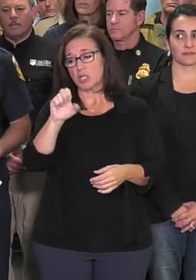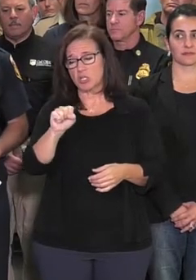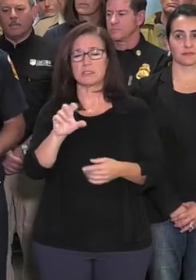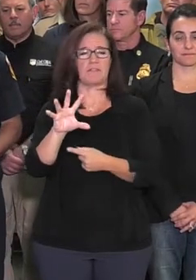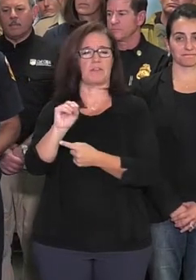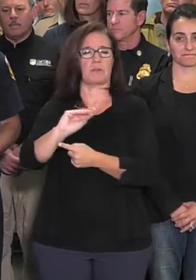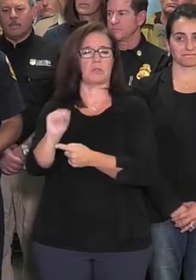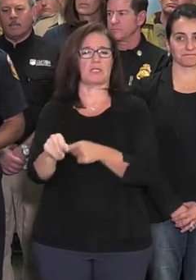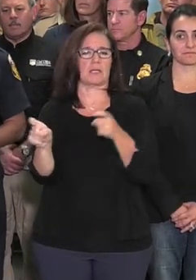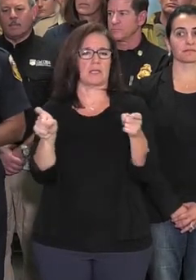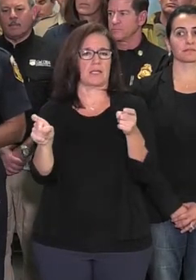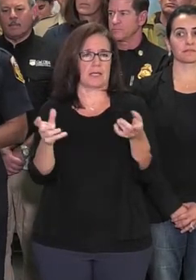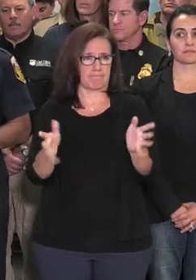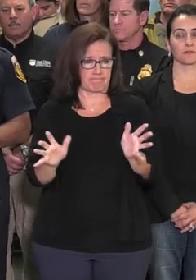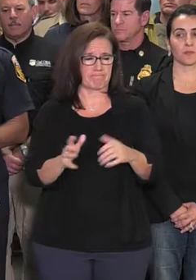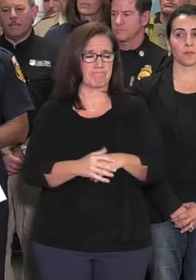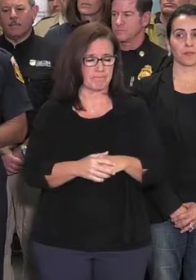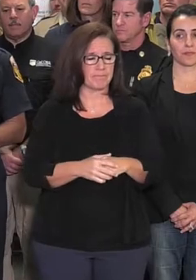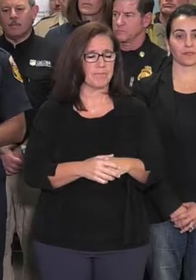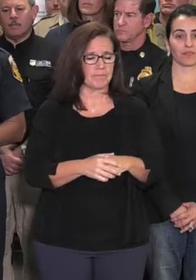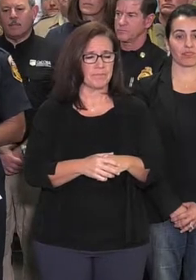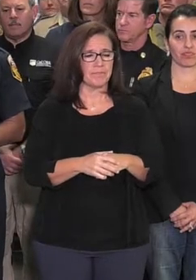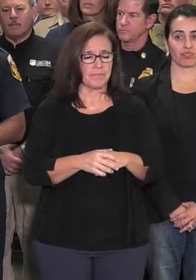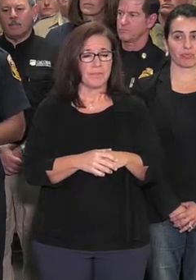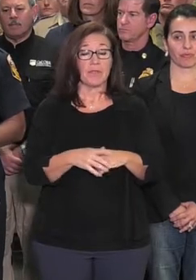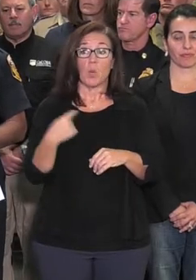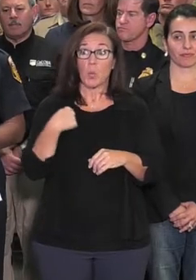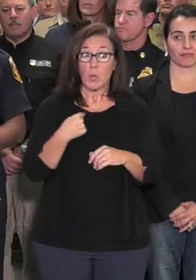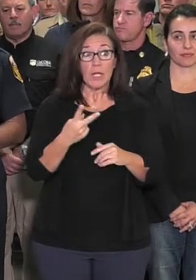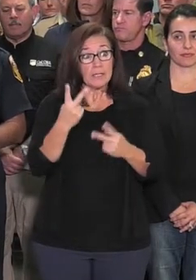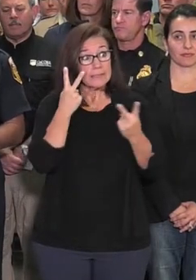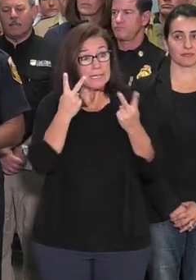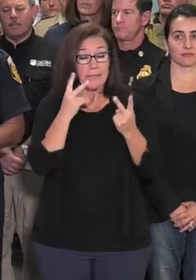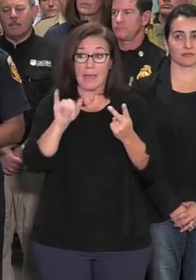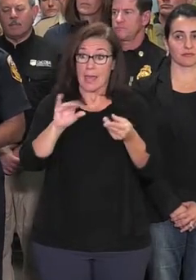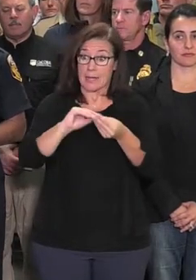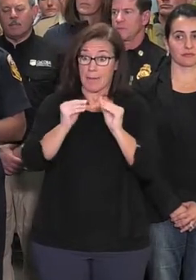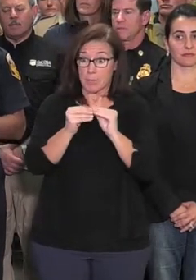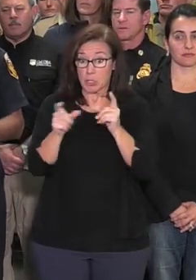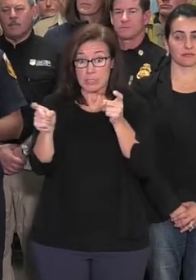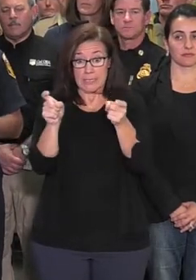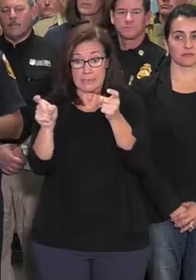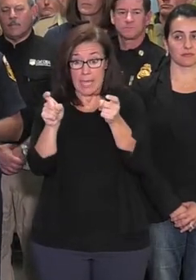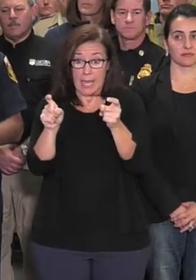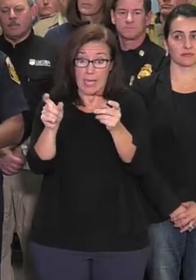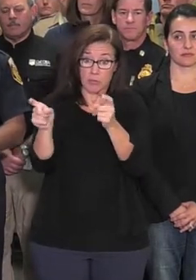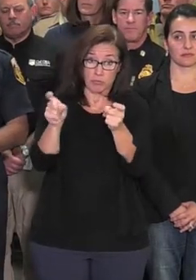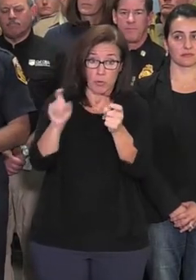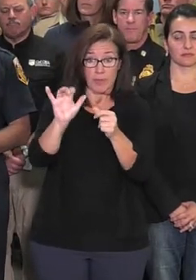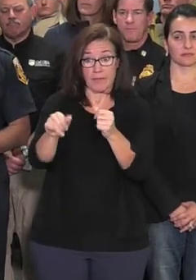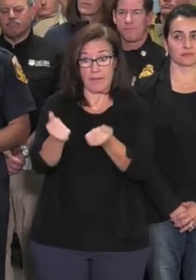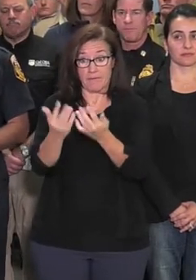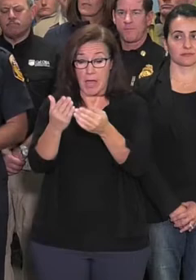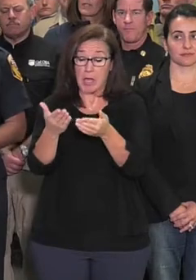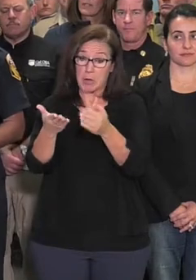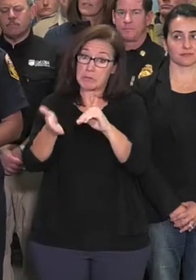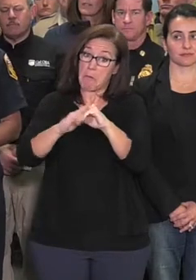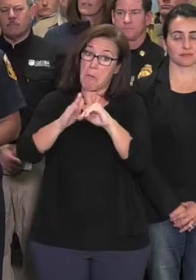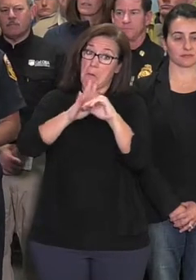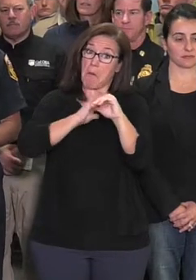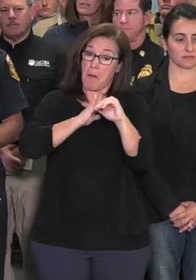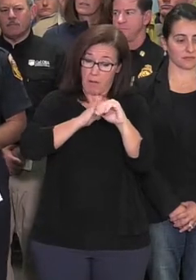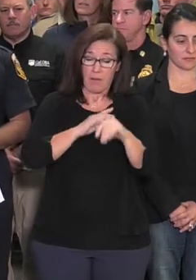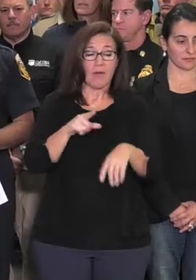50% contained. So we're very pleased to start seeing these numbers come up. Firefighters are taking advantages of breaks in the wind and the weather